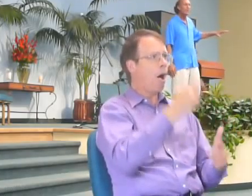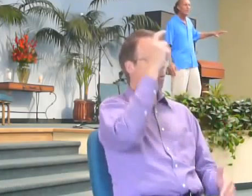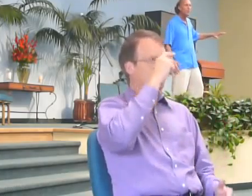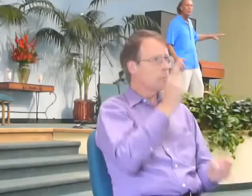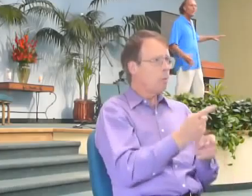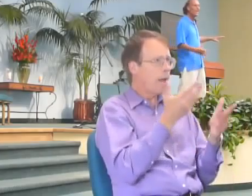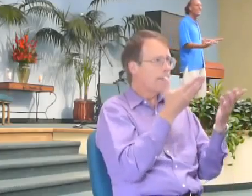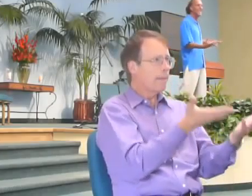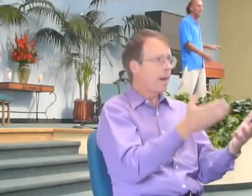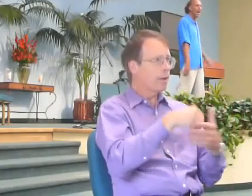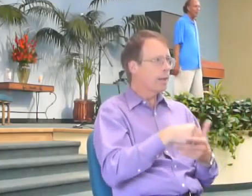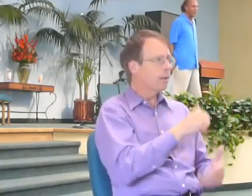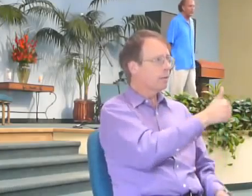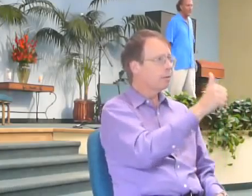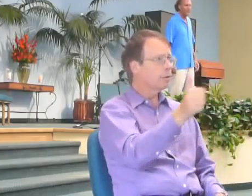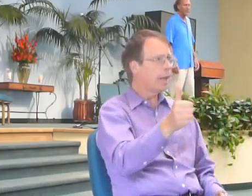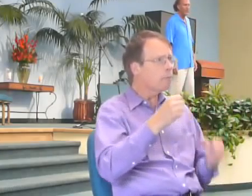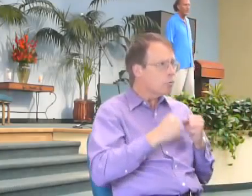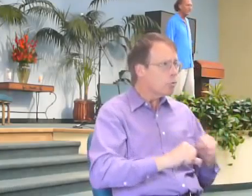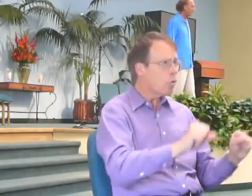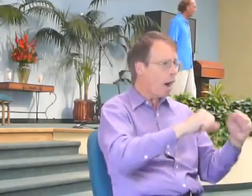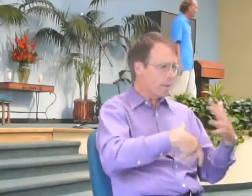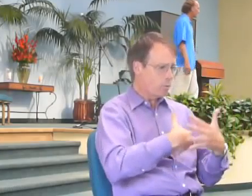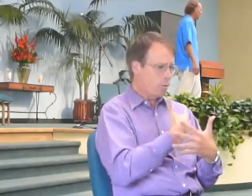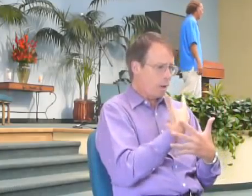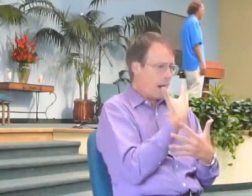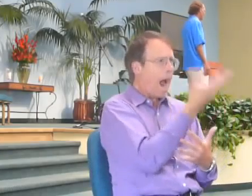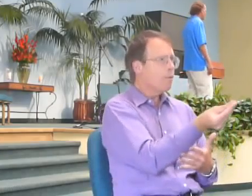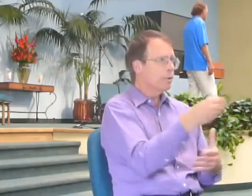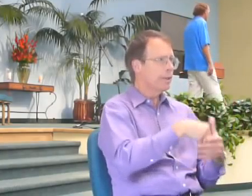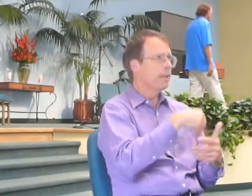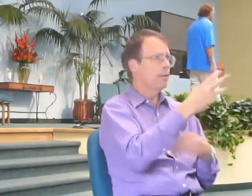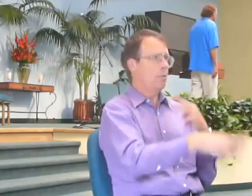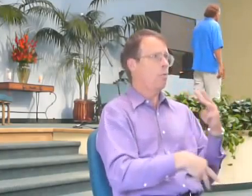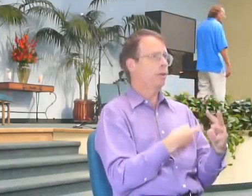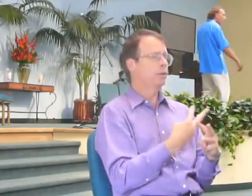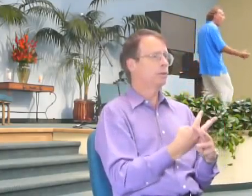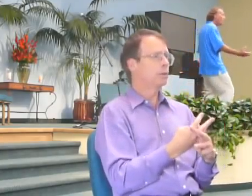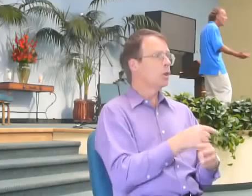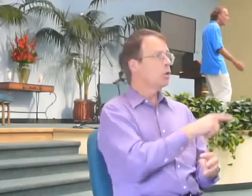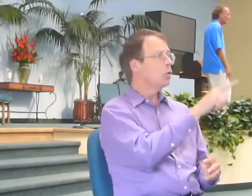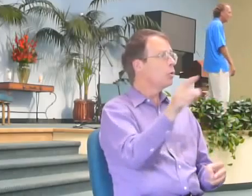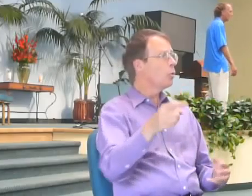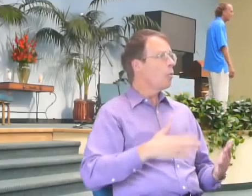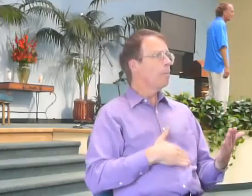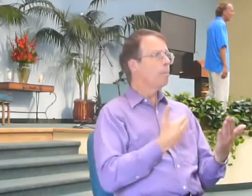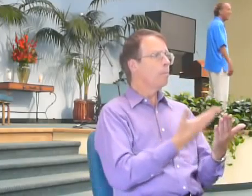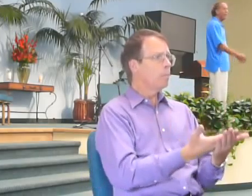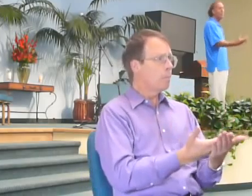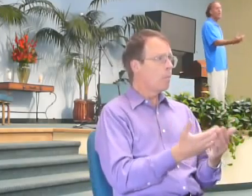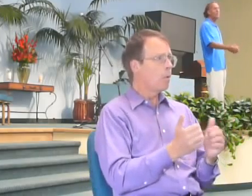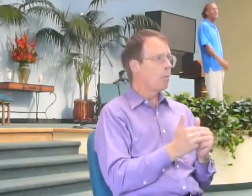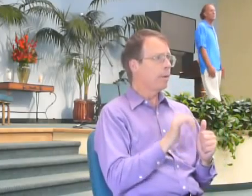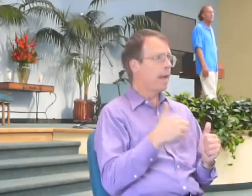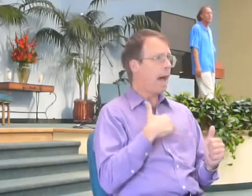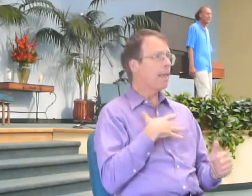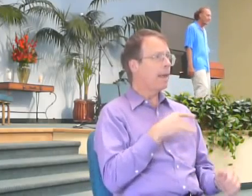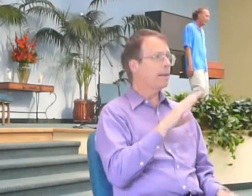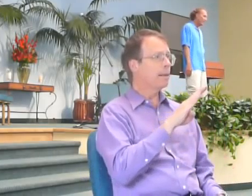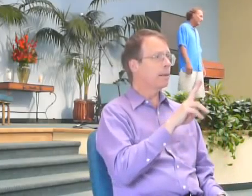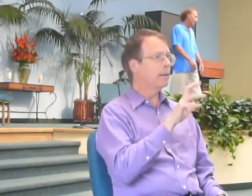Listen, that's why meditation is so important in our teaching. It is that it is within you. That God nature is within